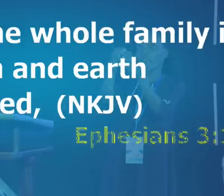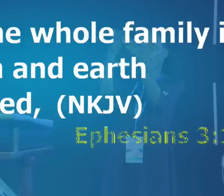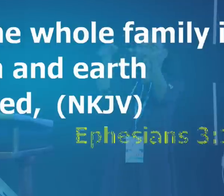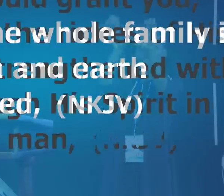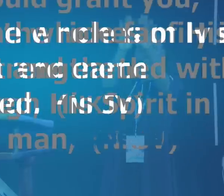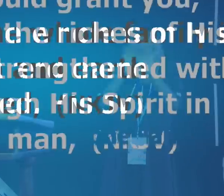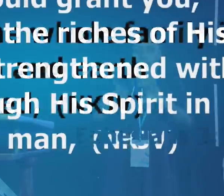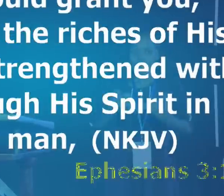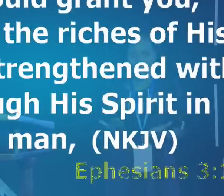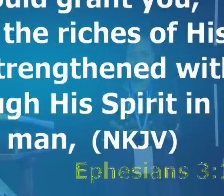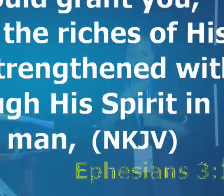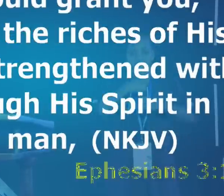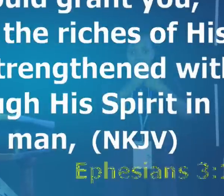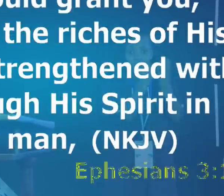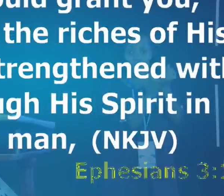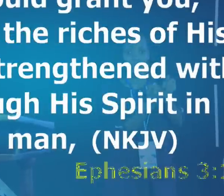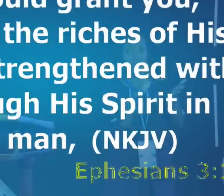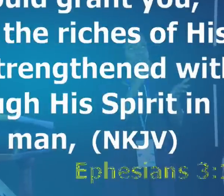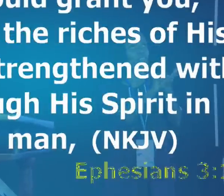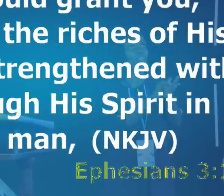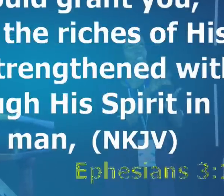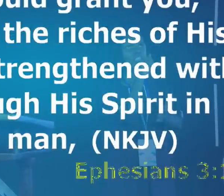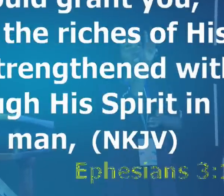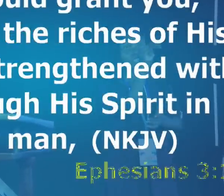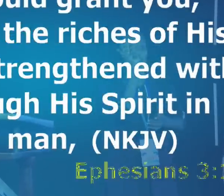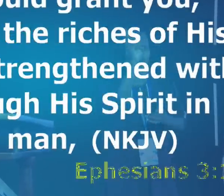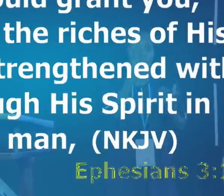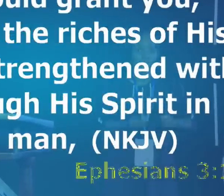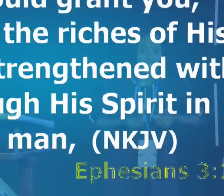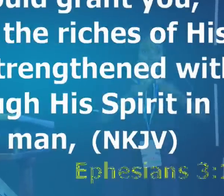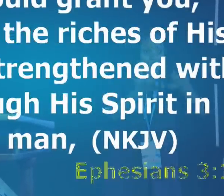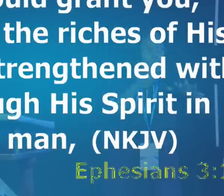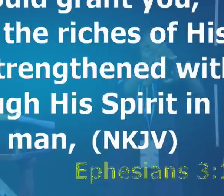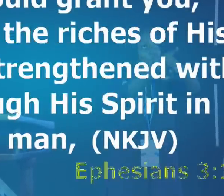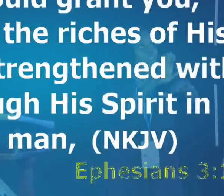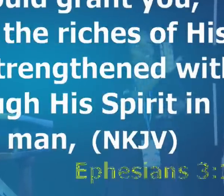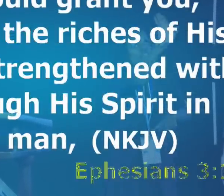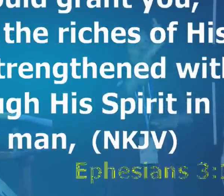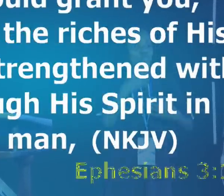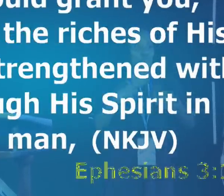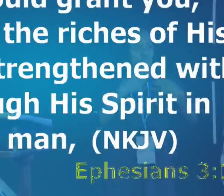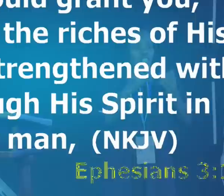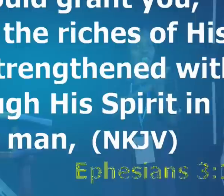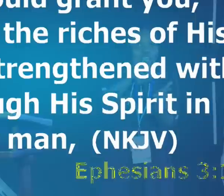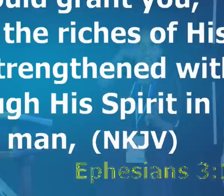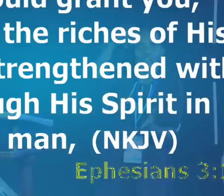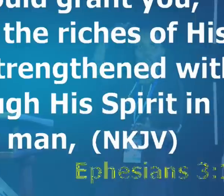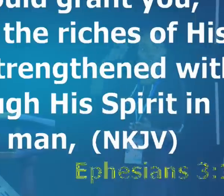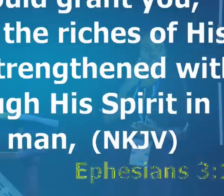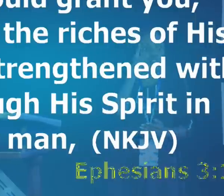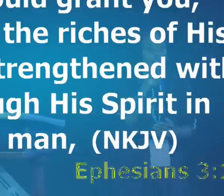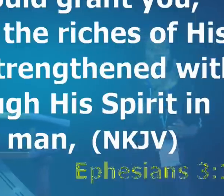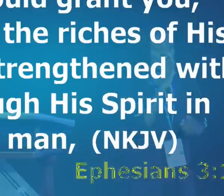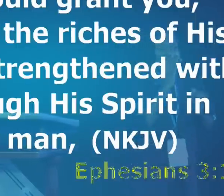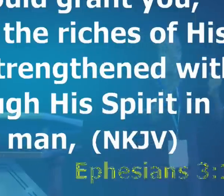named, that he would grant you, according to the riches of his glory, to be